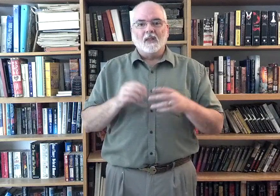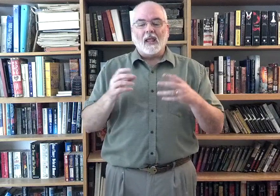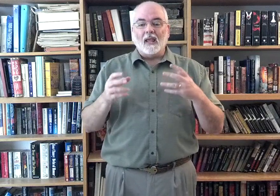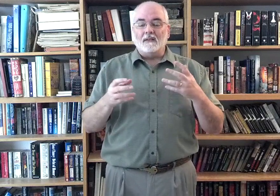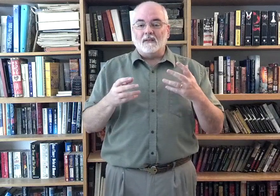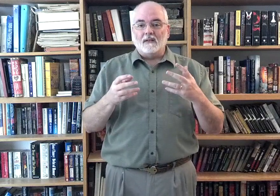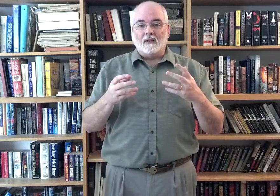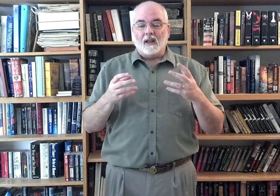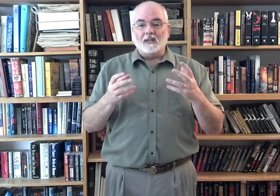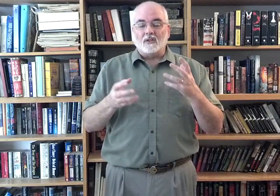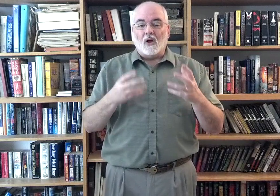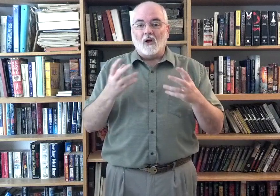And it's all